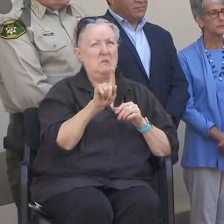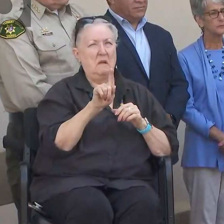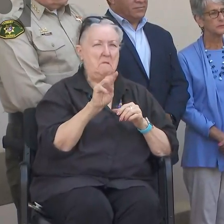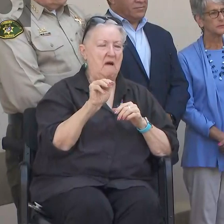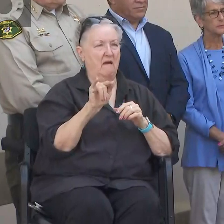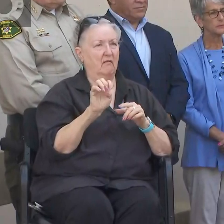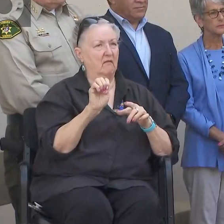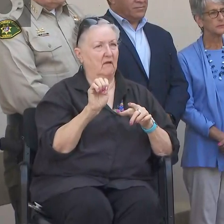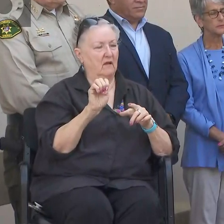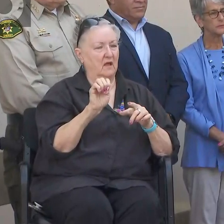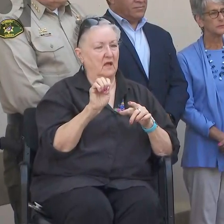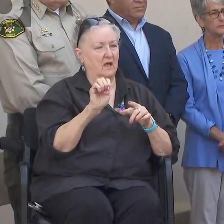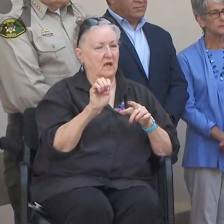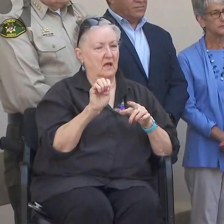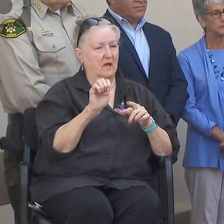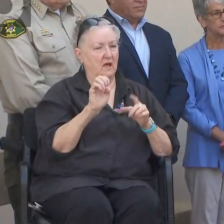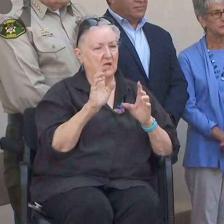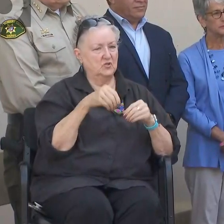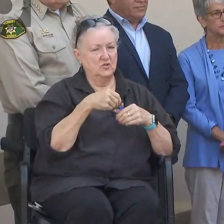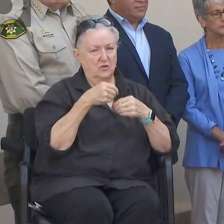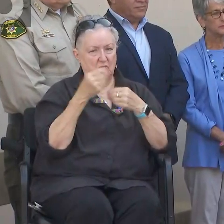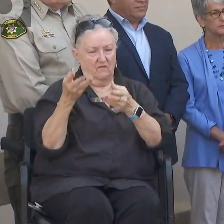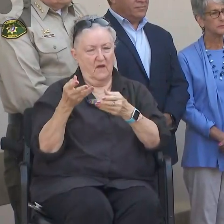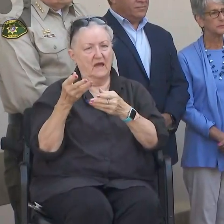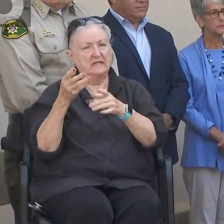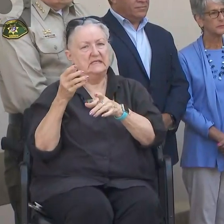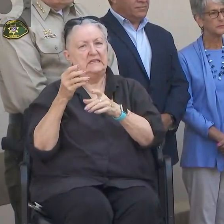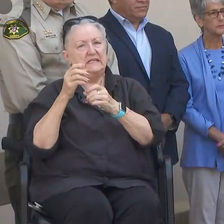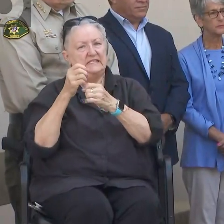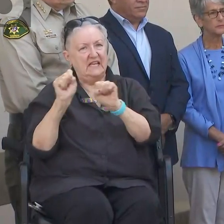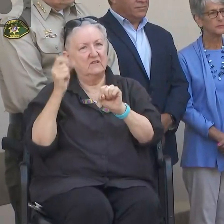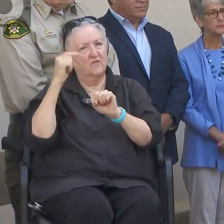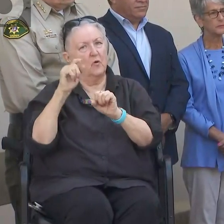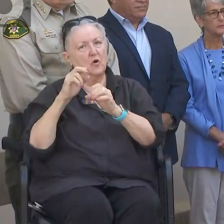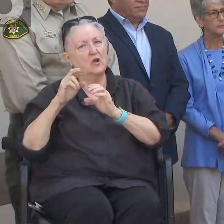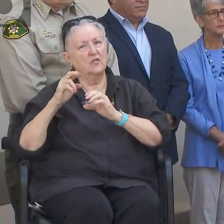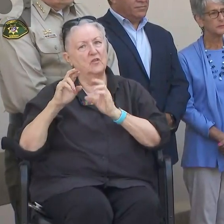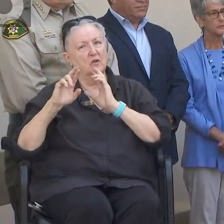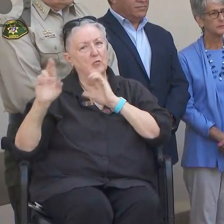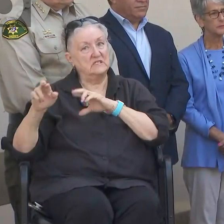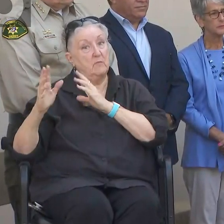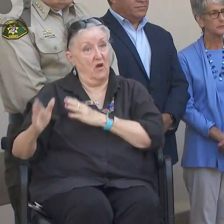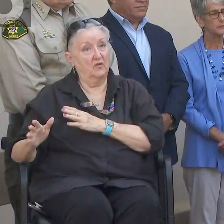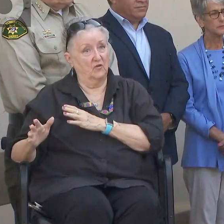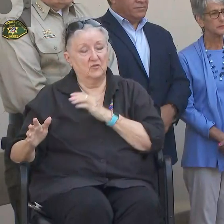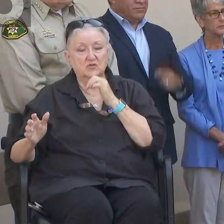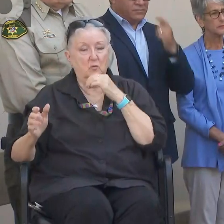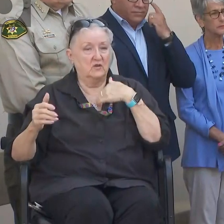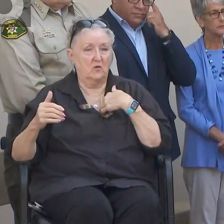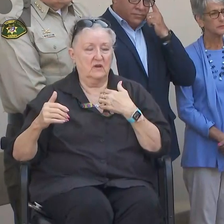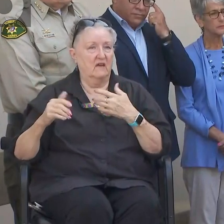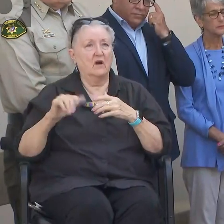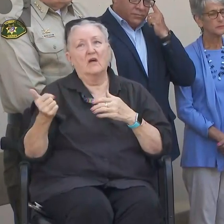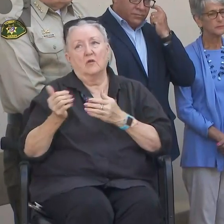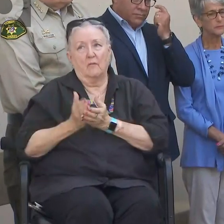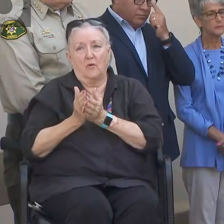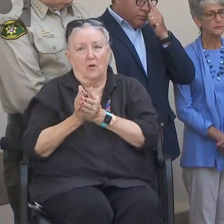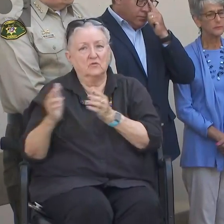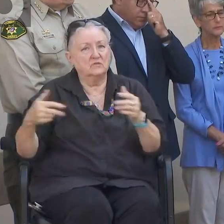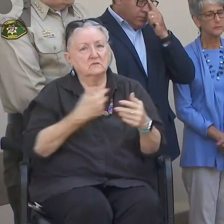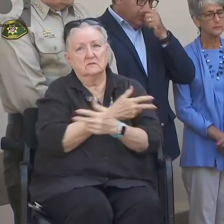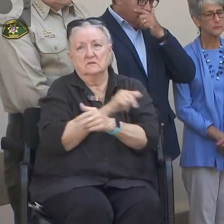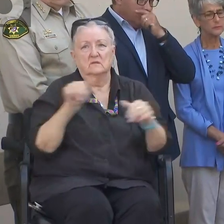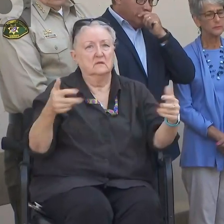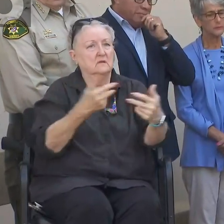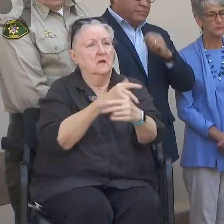provides safety to the responders so that we don't have interference from other vessel traffic or any other incursion